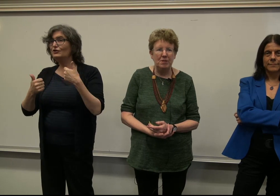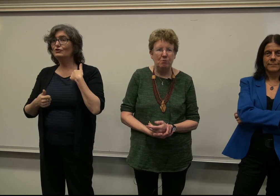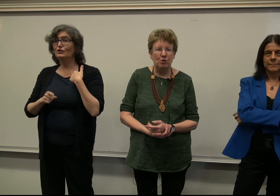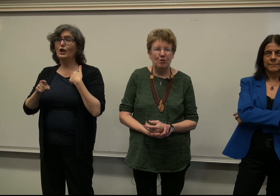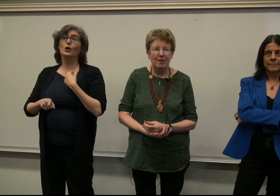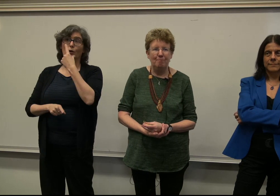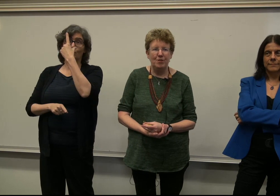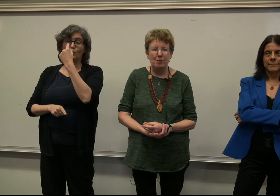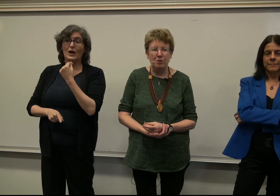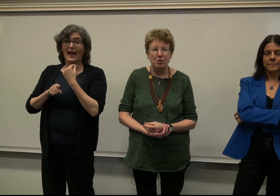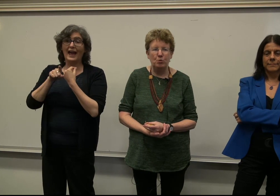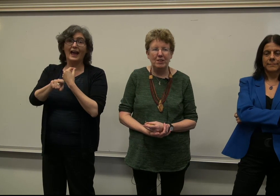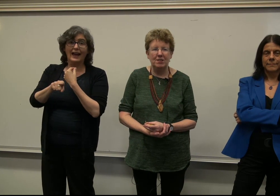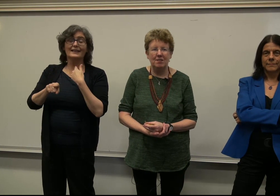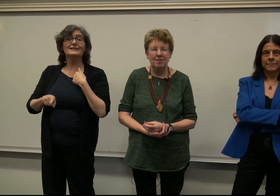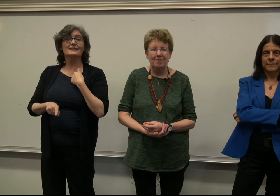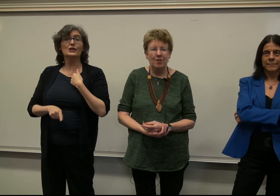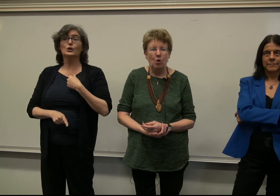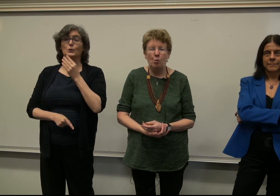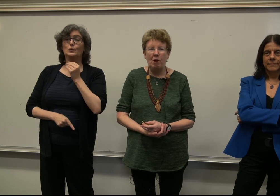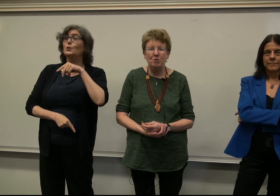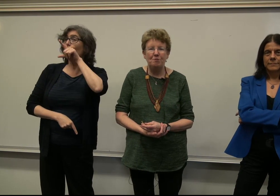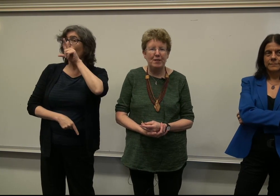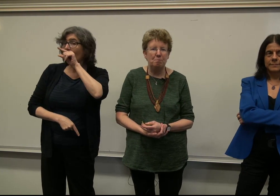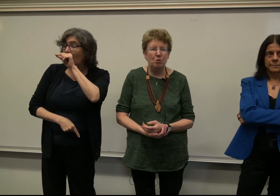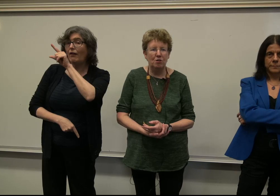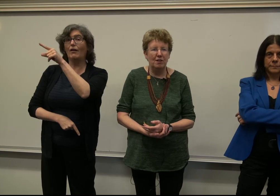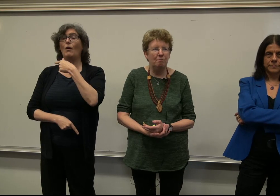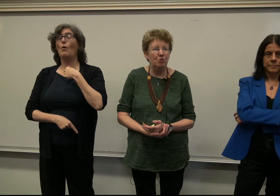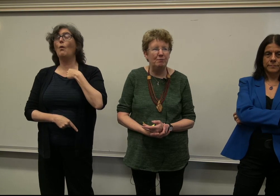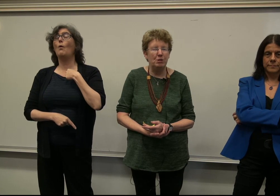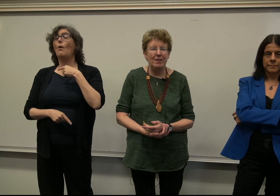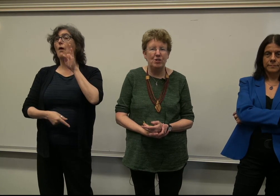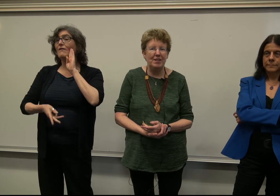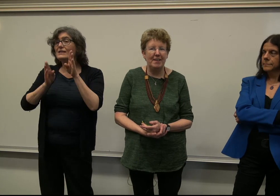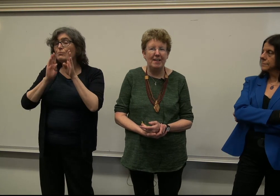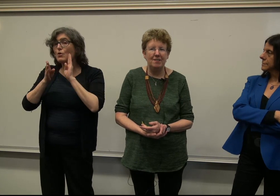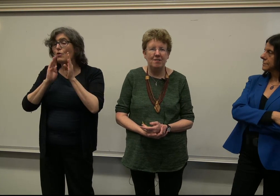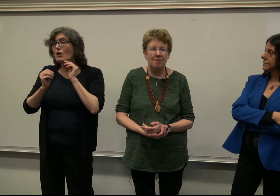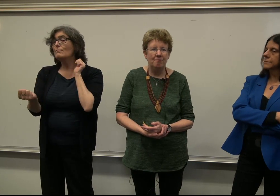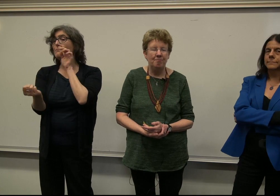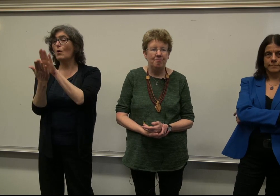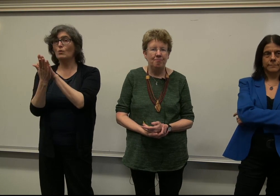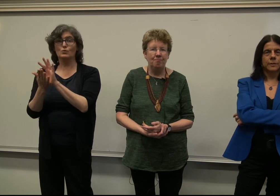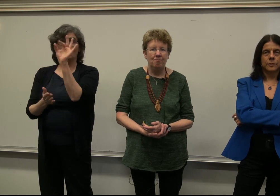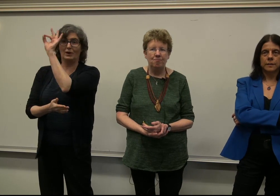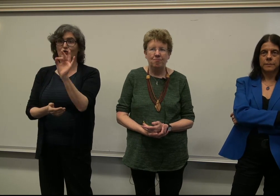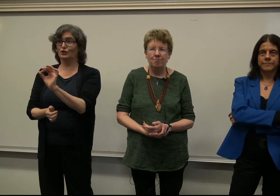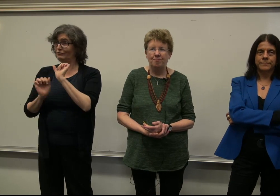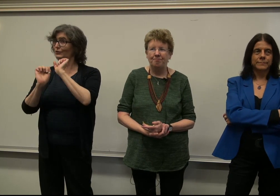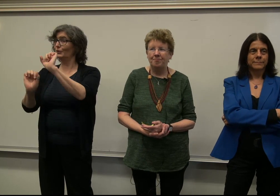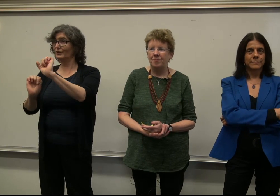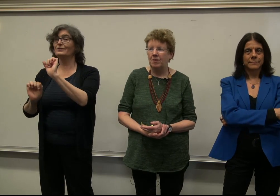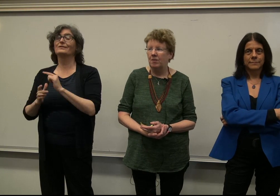the committee, will deal with the tweets or post to Facebook, and we'll deal with questions at the end.